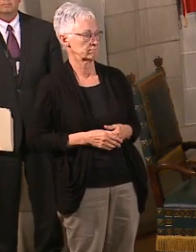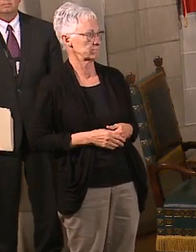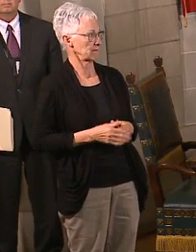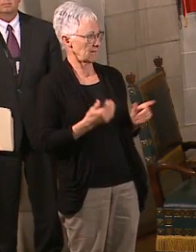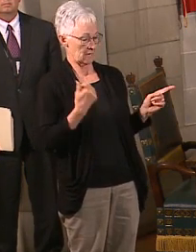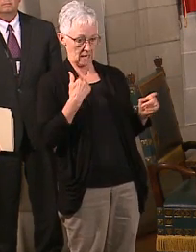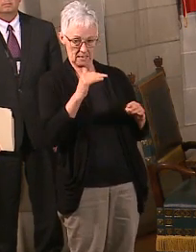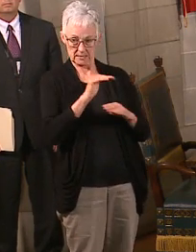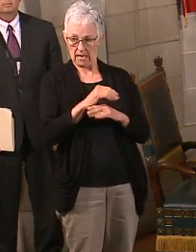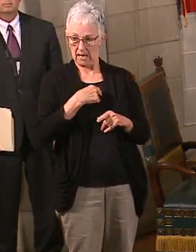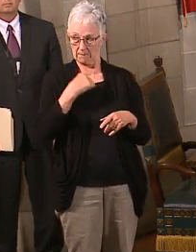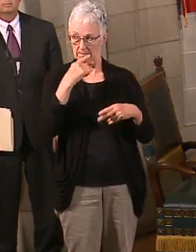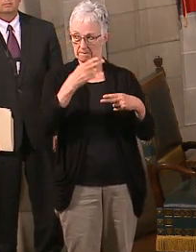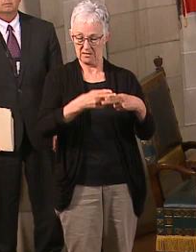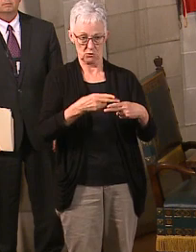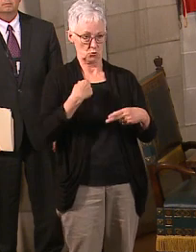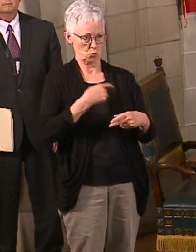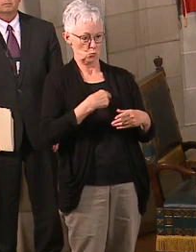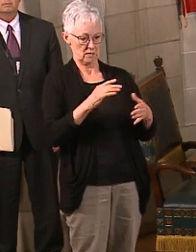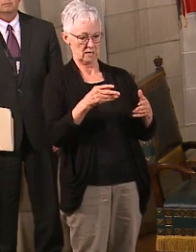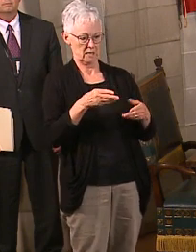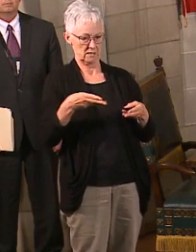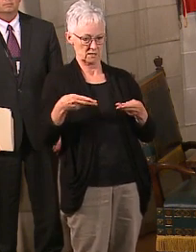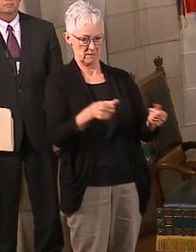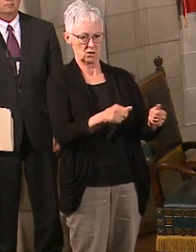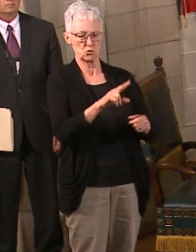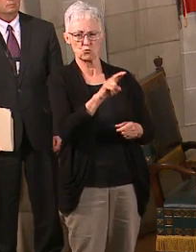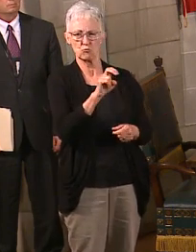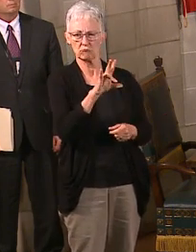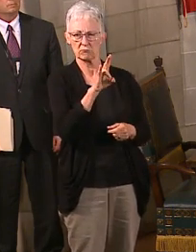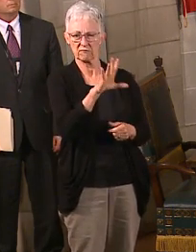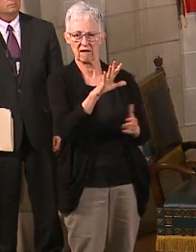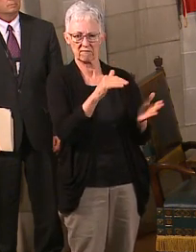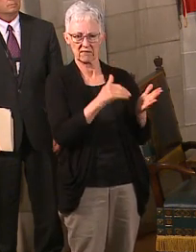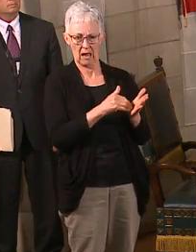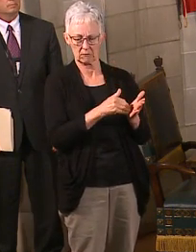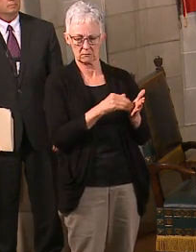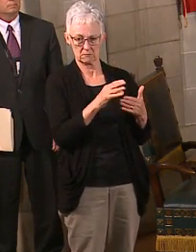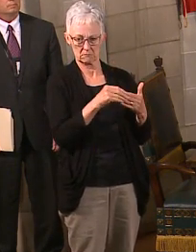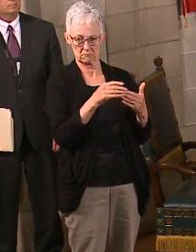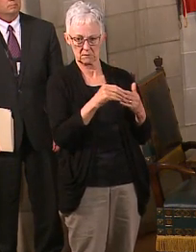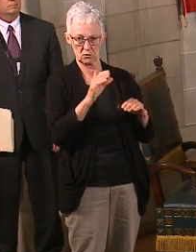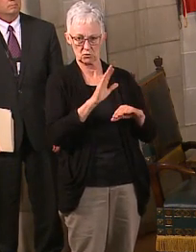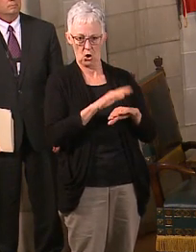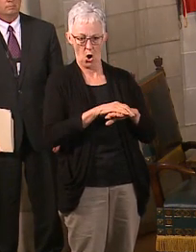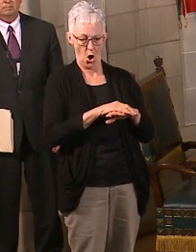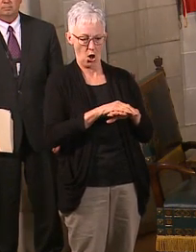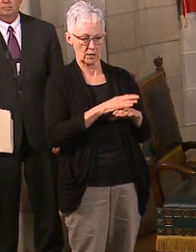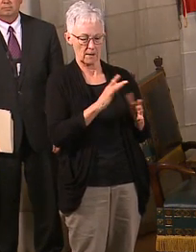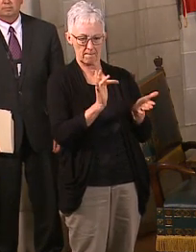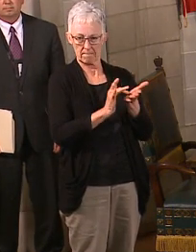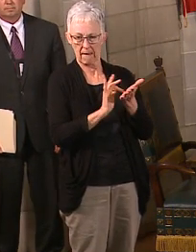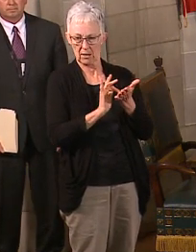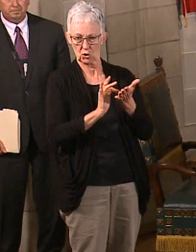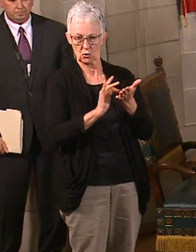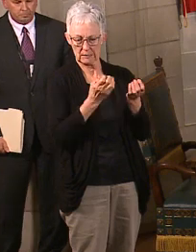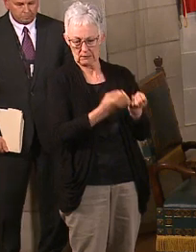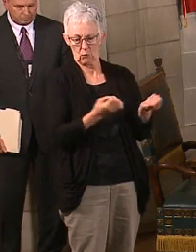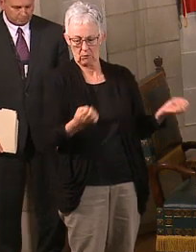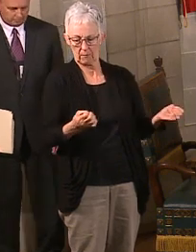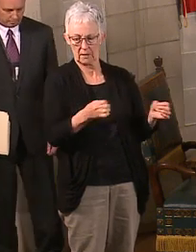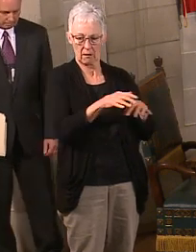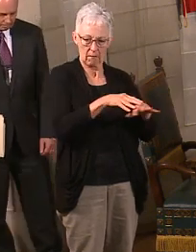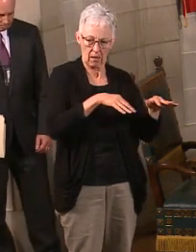spent about $275,000 on PPE. That was actually a number from the beginning of the week. I've got an updated number now now that we're at the end of the